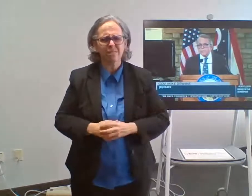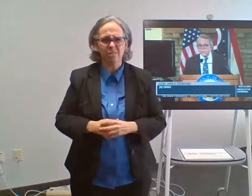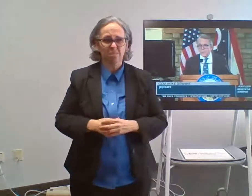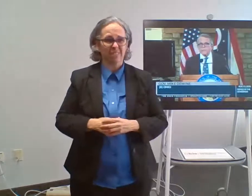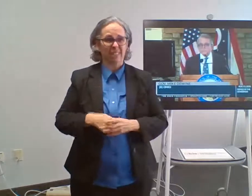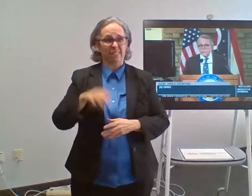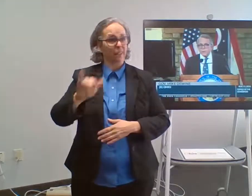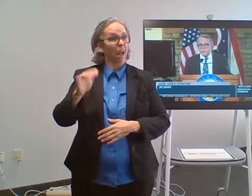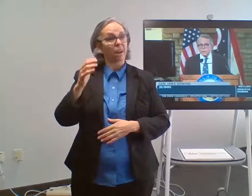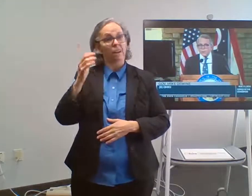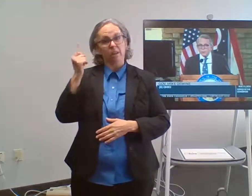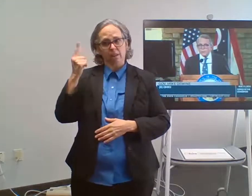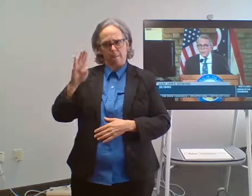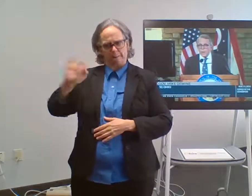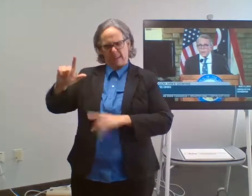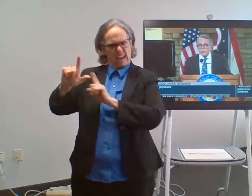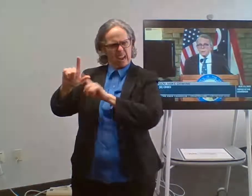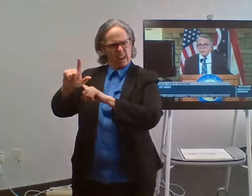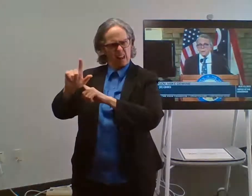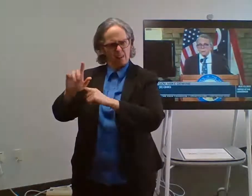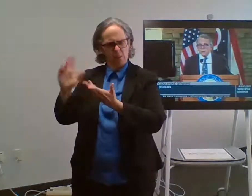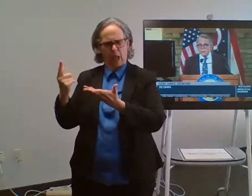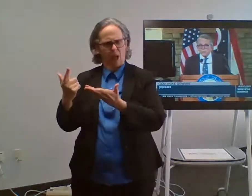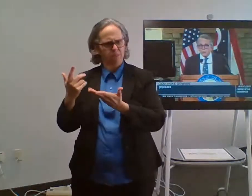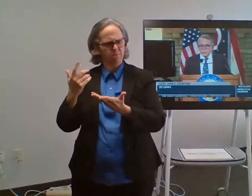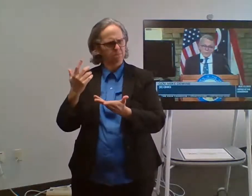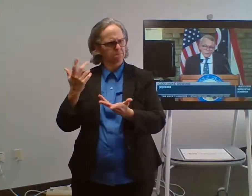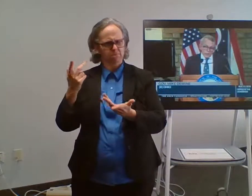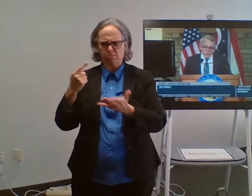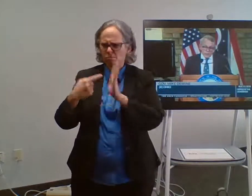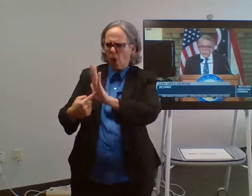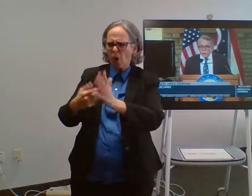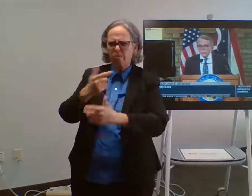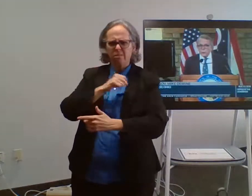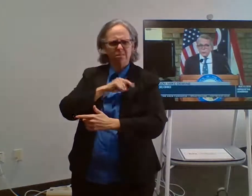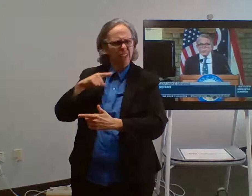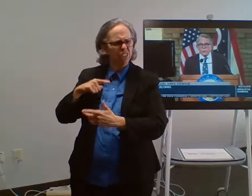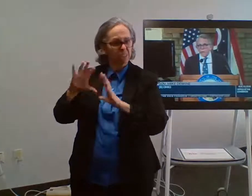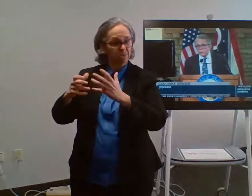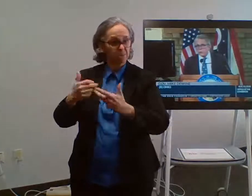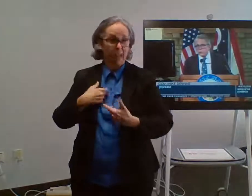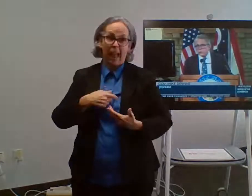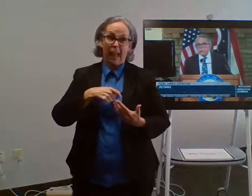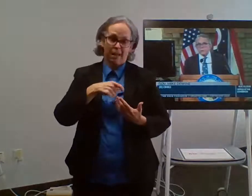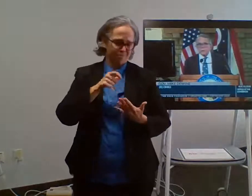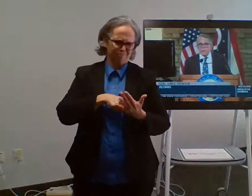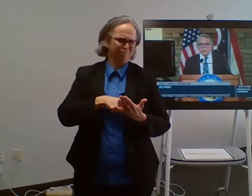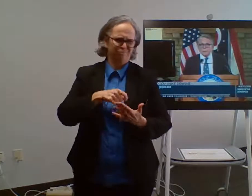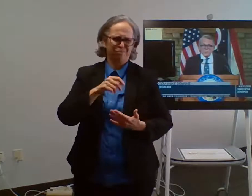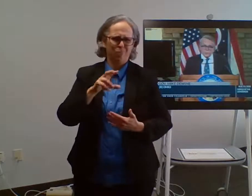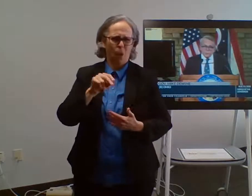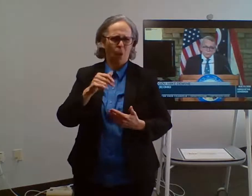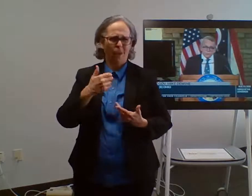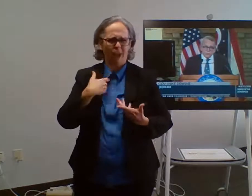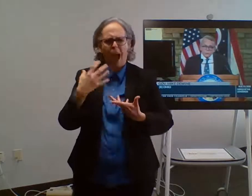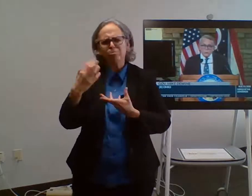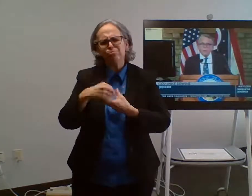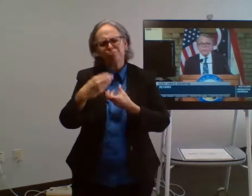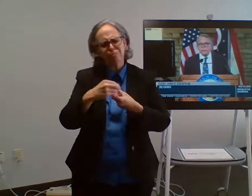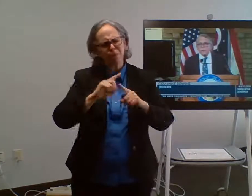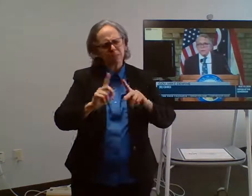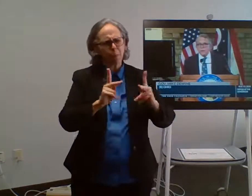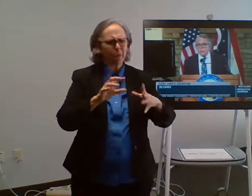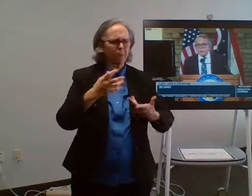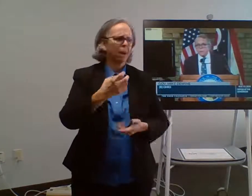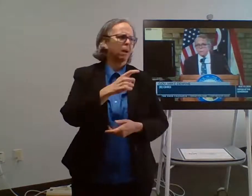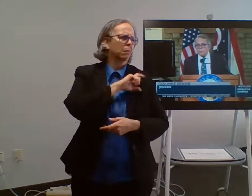Assembly a very, very well thought out provision, and I didn't write it all. Look, we had prosecutors look at it, we had police look at